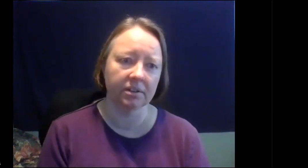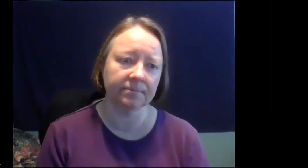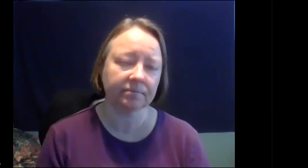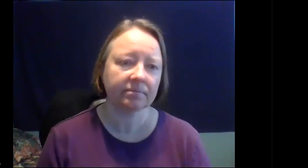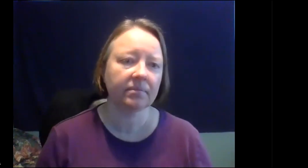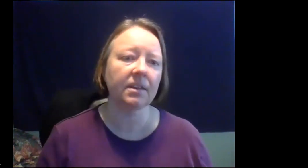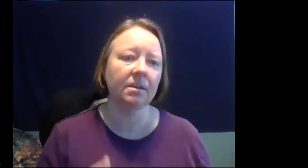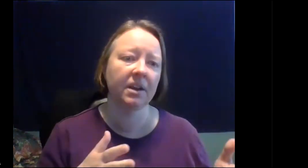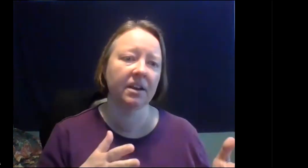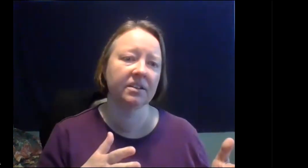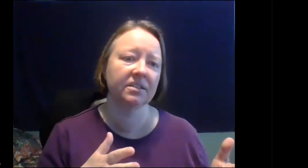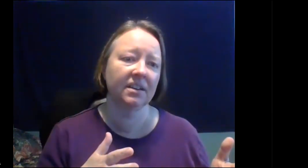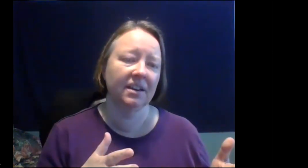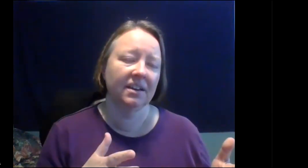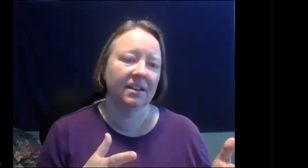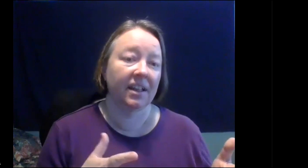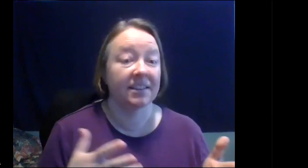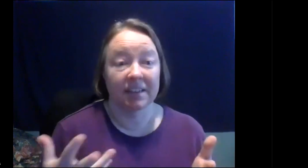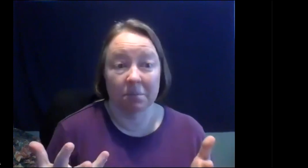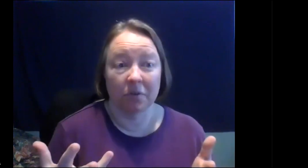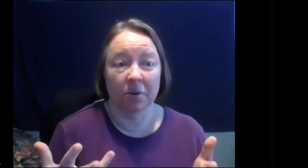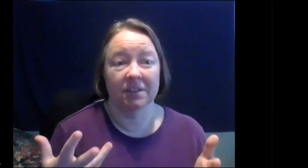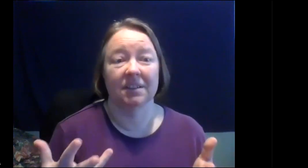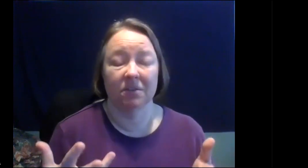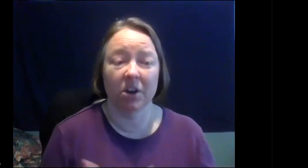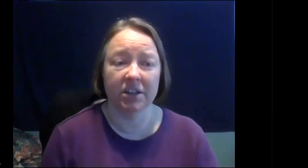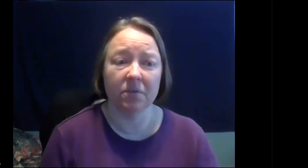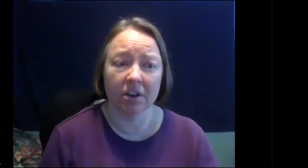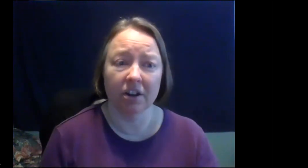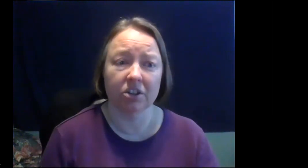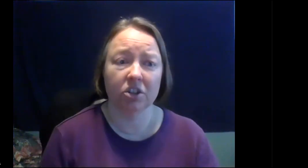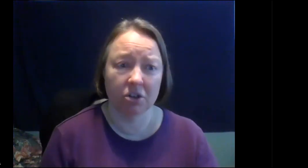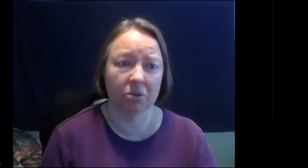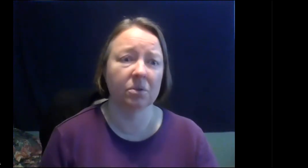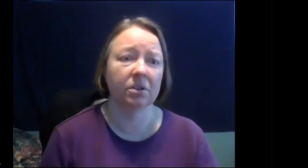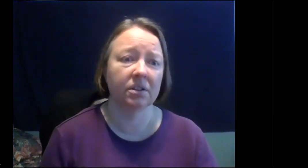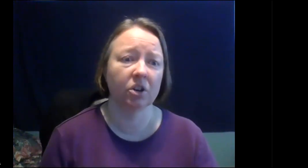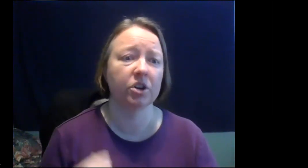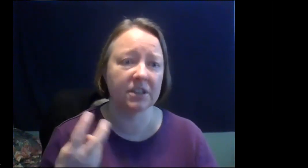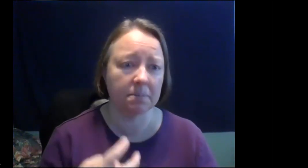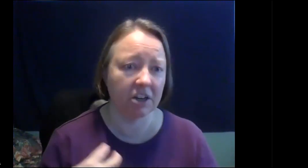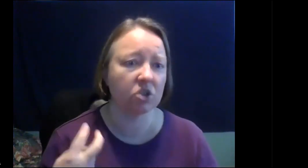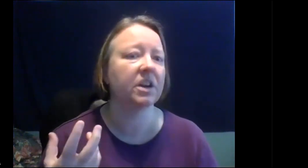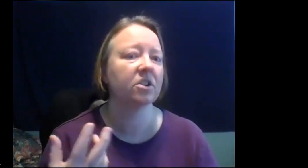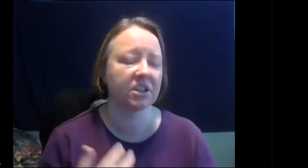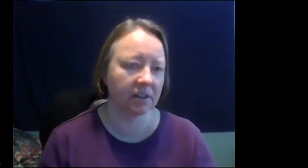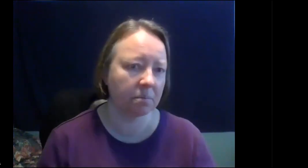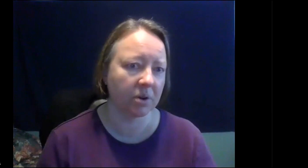world, because, as I said before, it's very difficult to learn to speech read or to lip